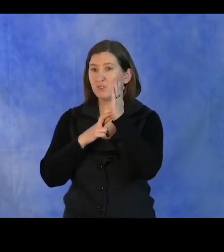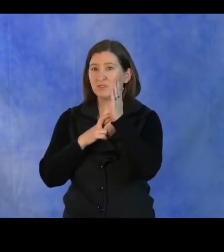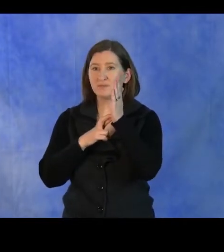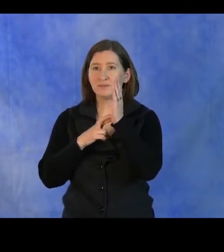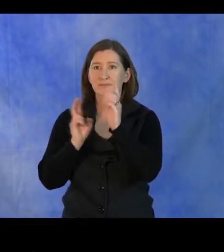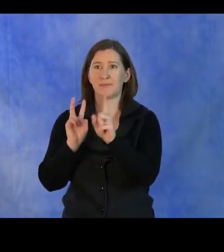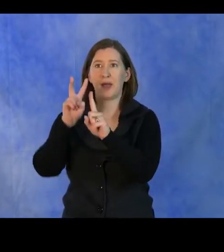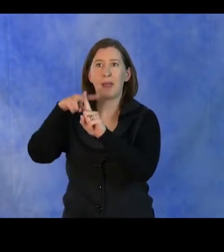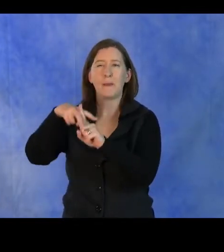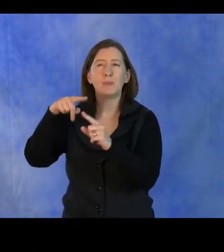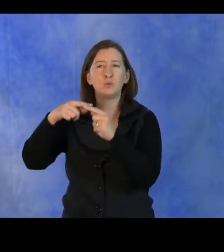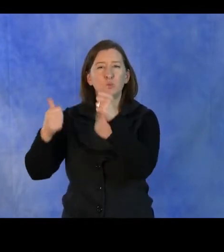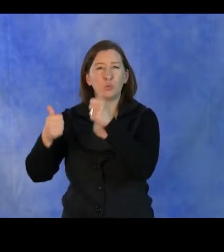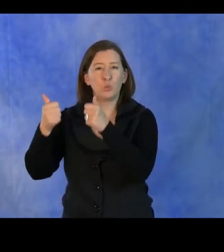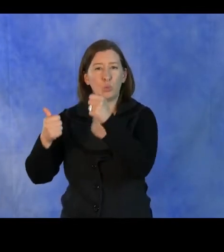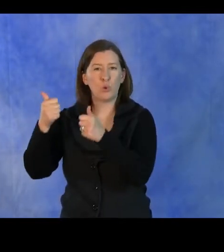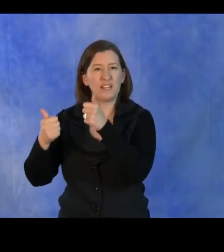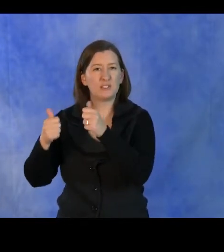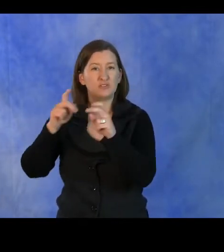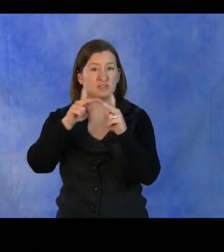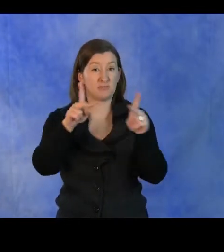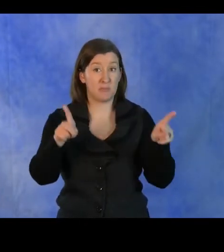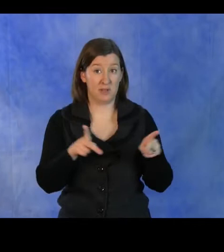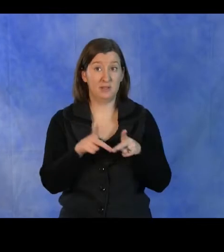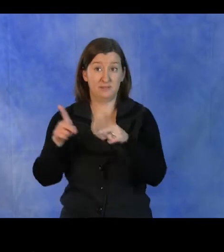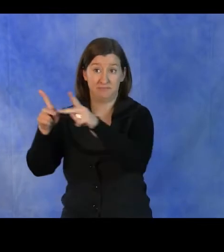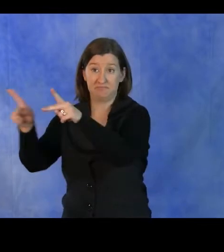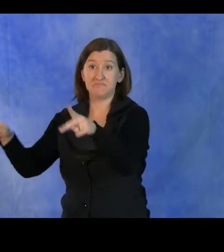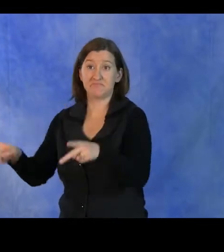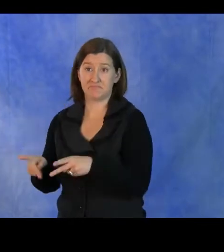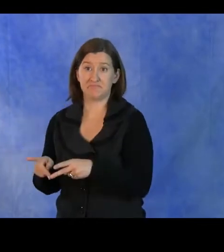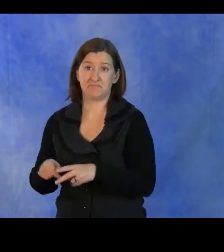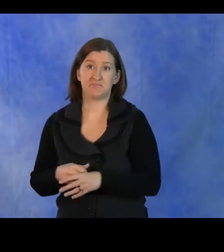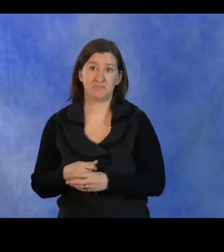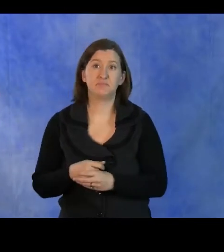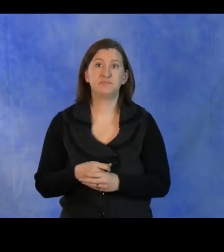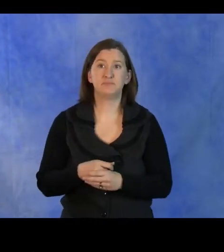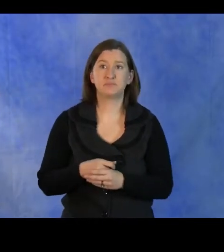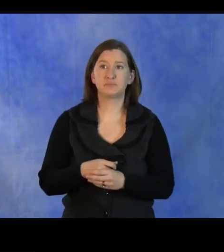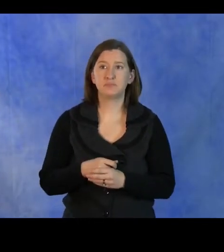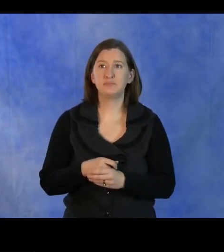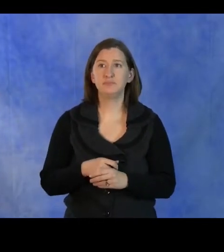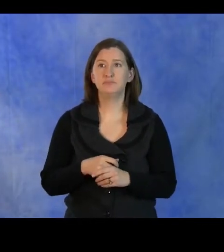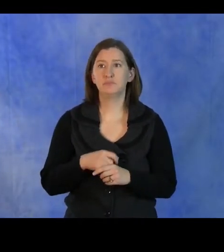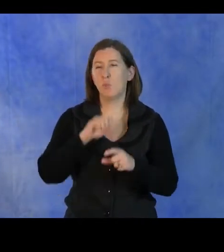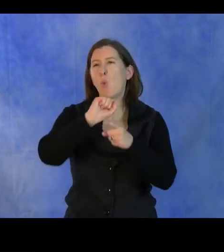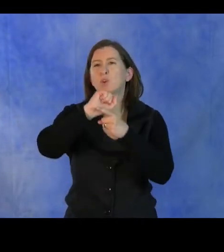Also, they know which rules apply to which position